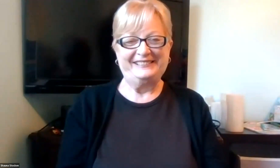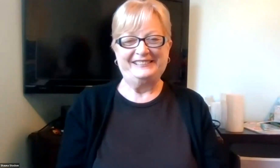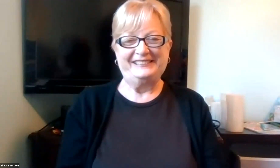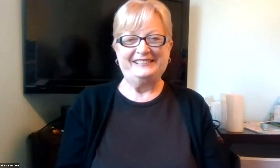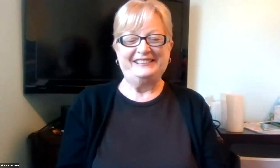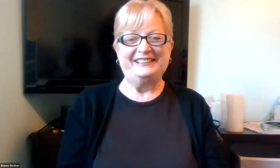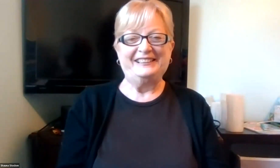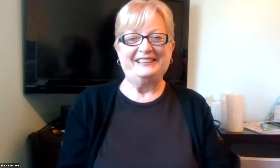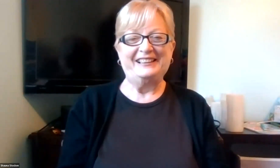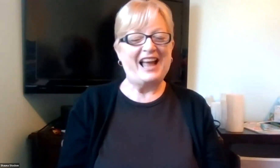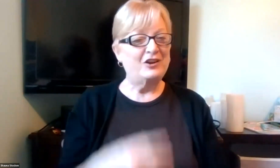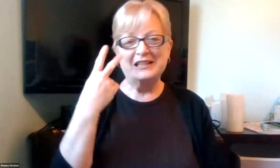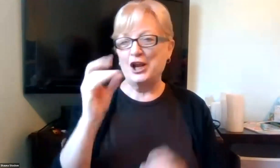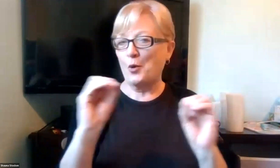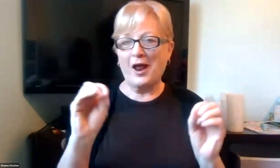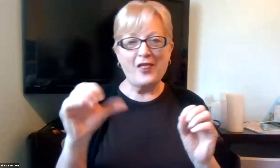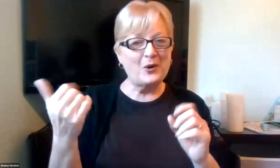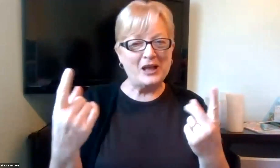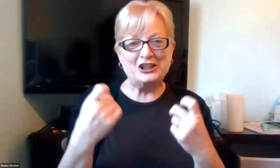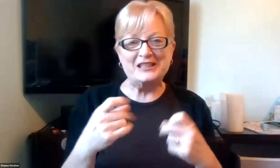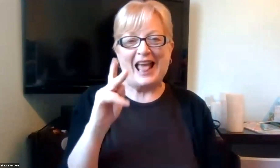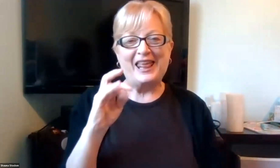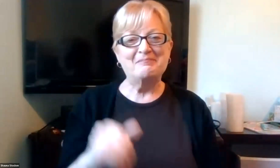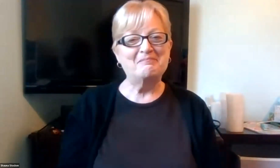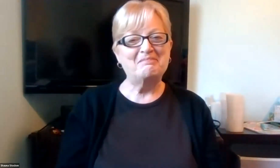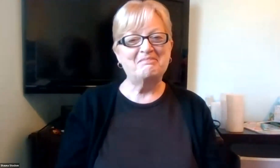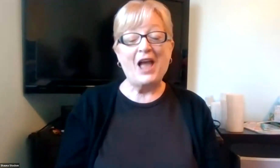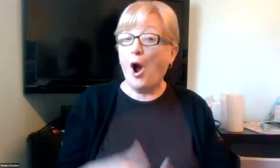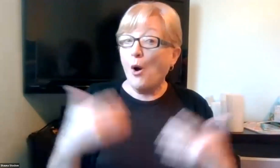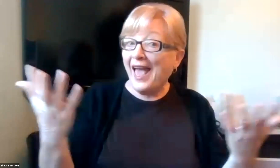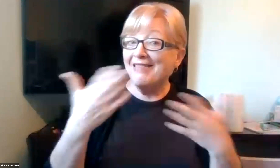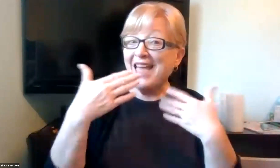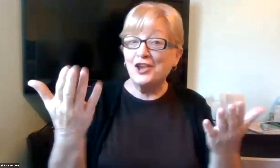I'm not seeing any questions in the chat, Kelly. all right. Well, thank you,